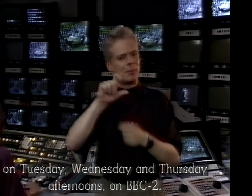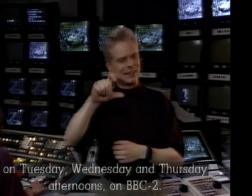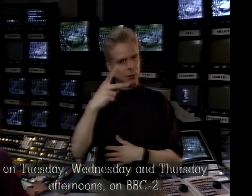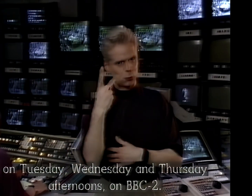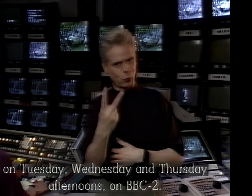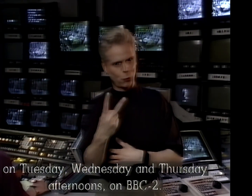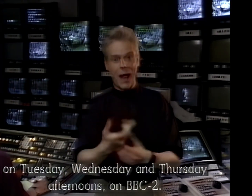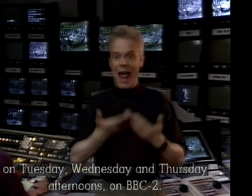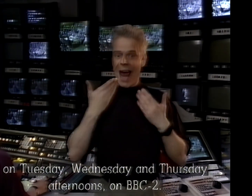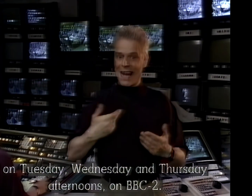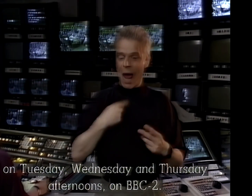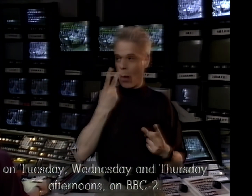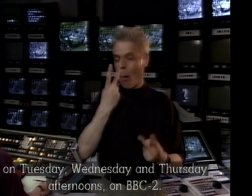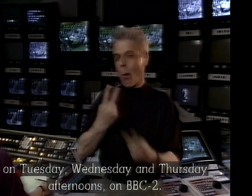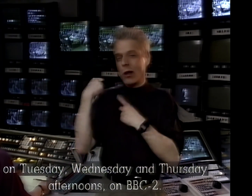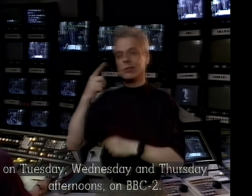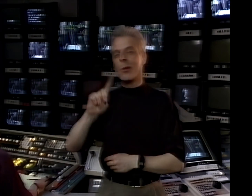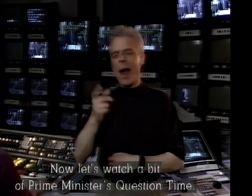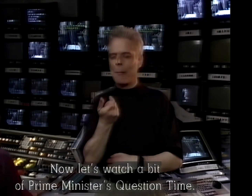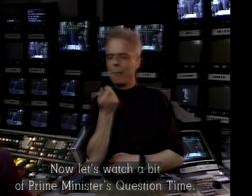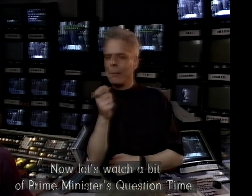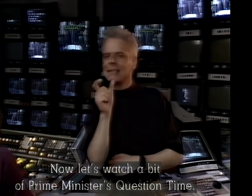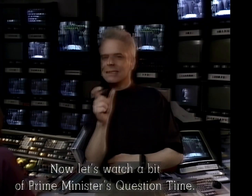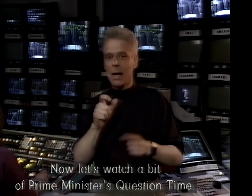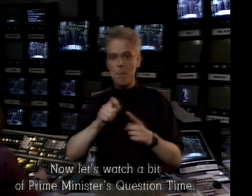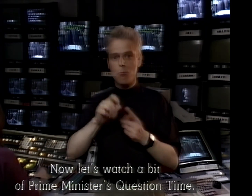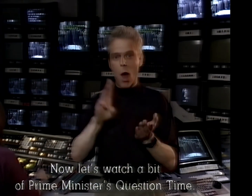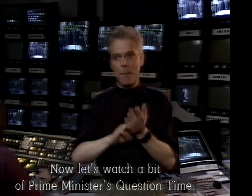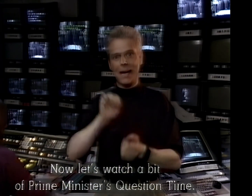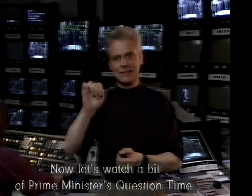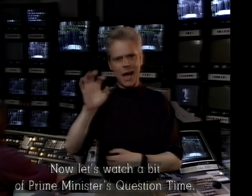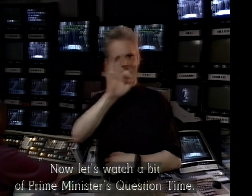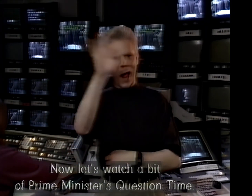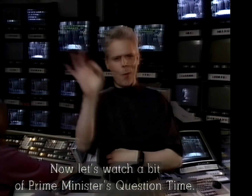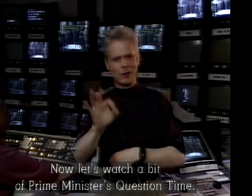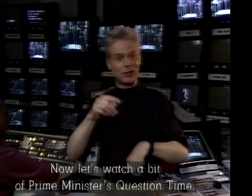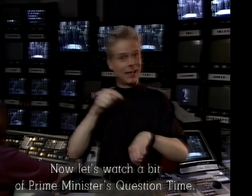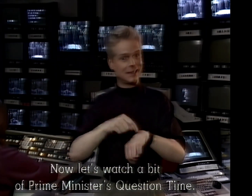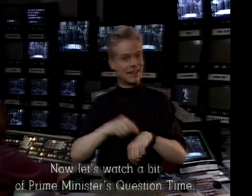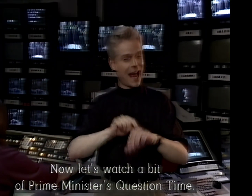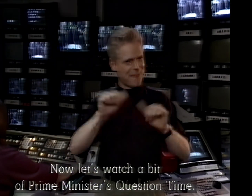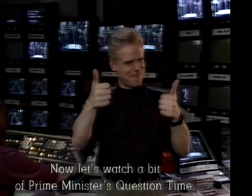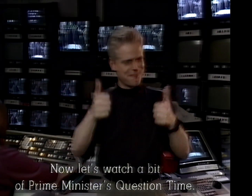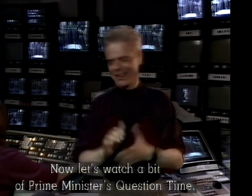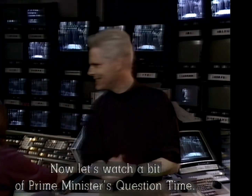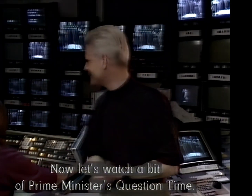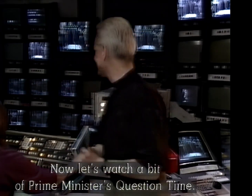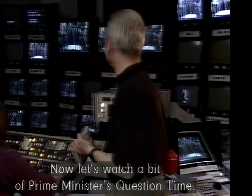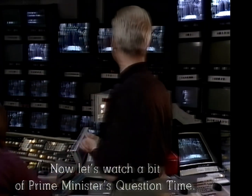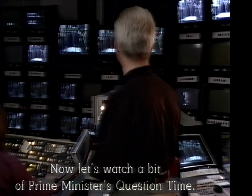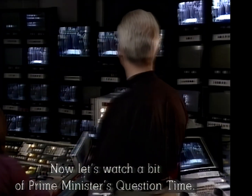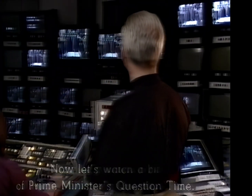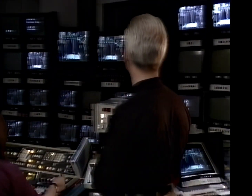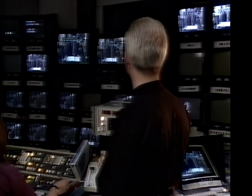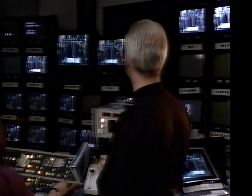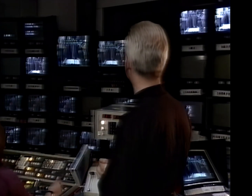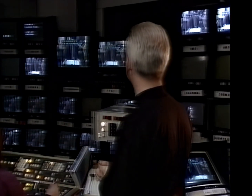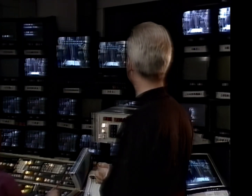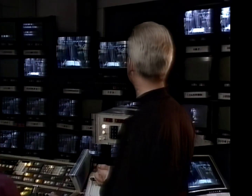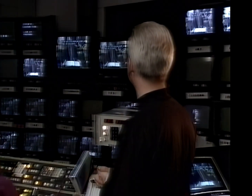afternoons on BBC Two. Now let's watch a bit of Prime Minister's Question Time. under the Companies Act falls